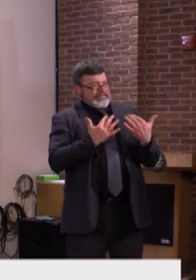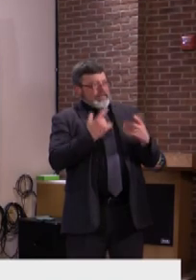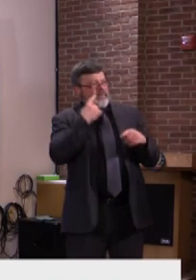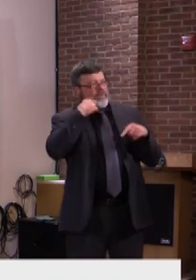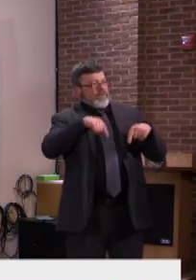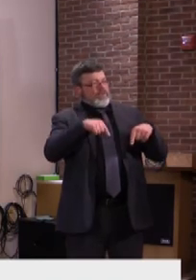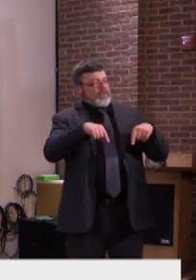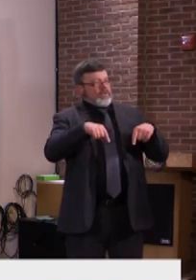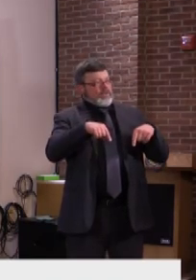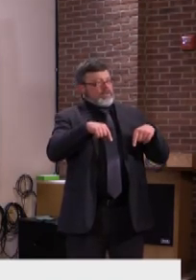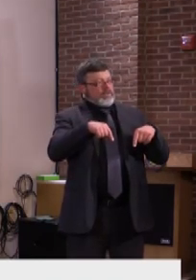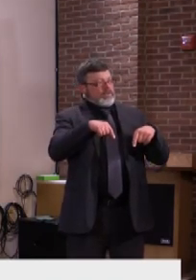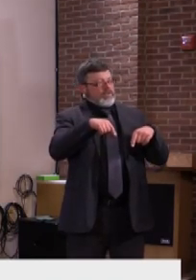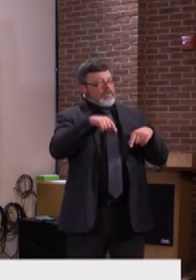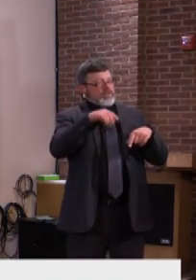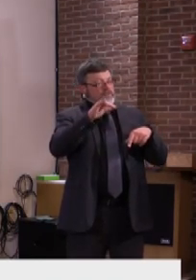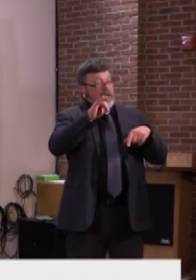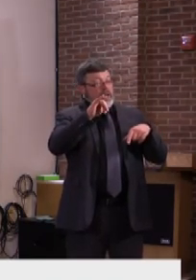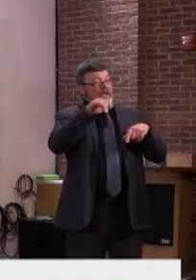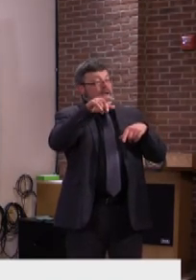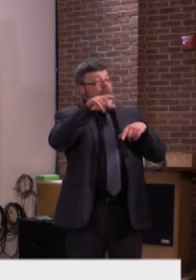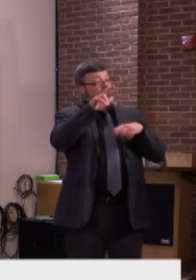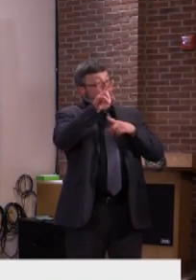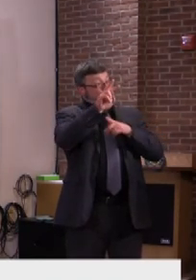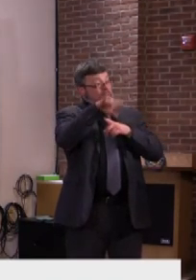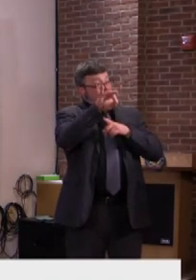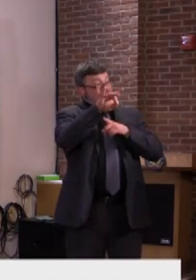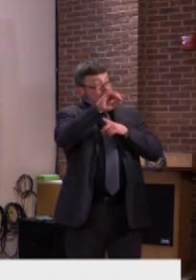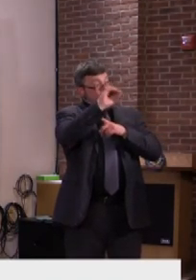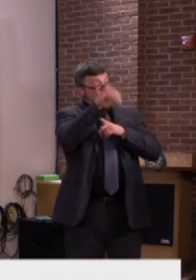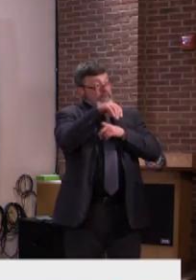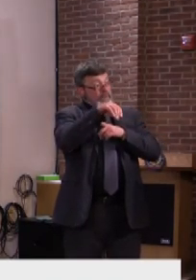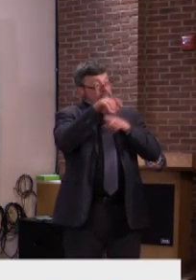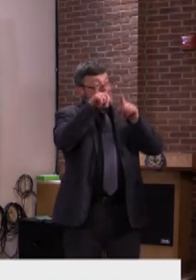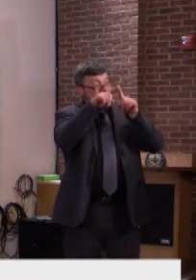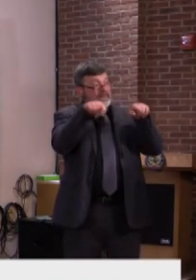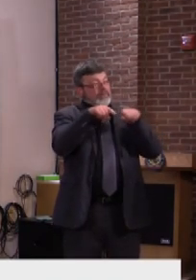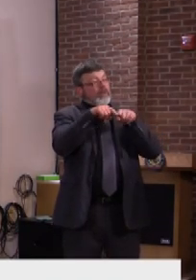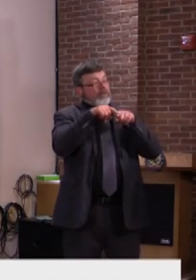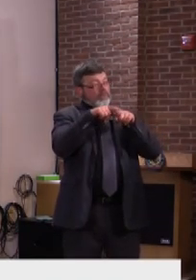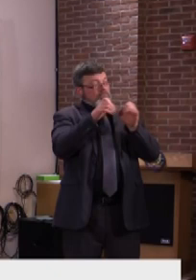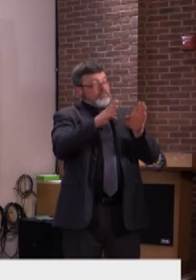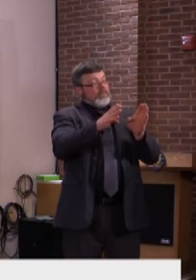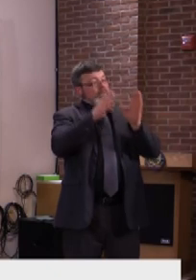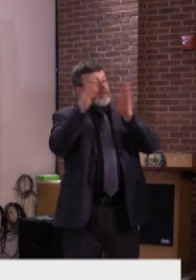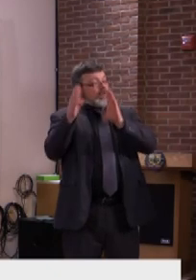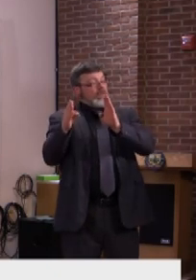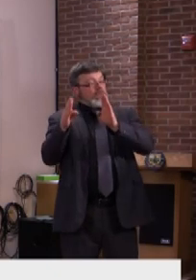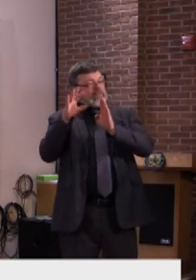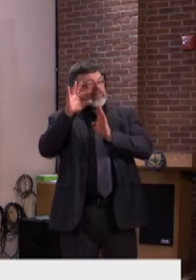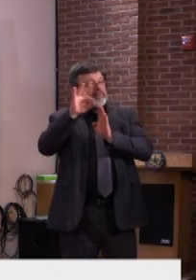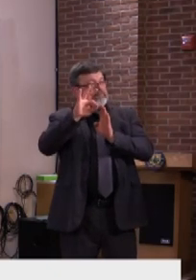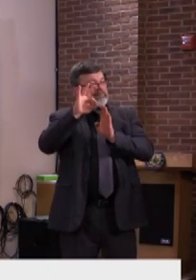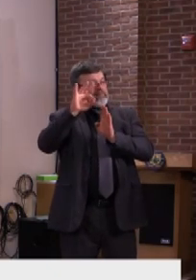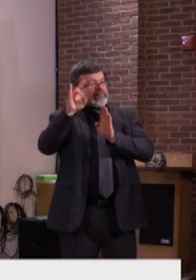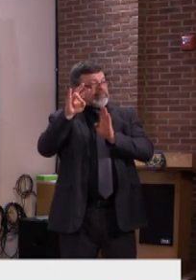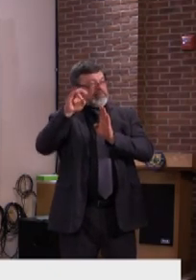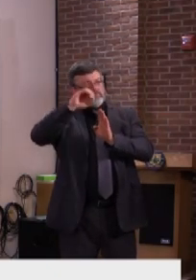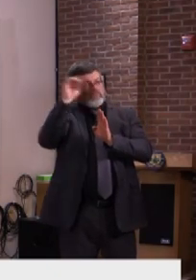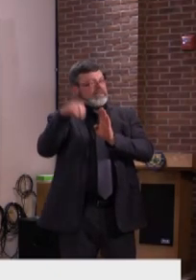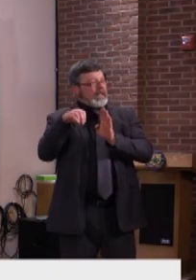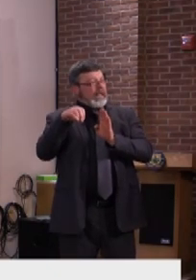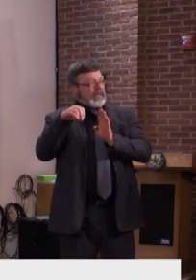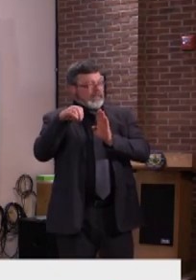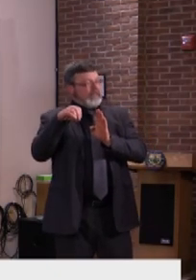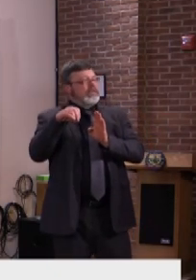delta and about 96 percent the traditional ba1 omicron which